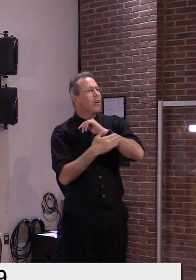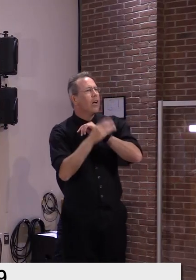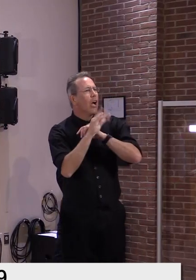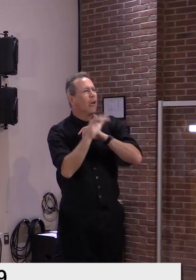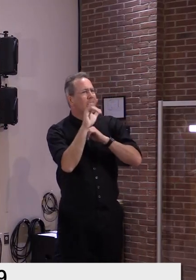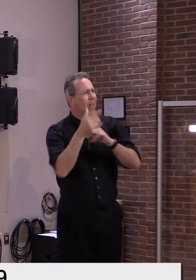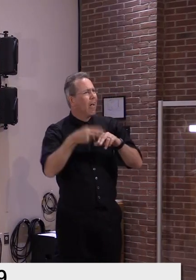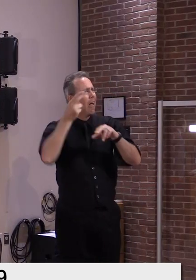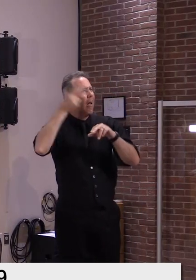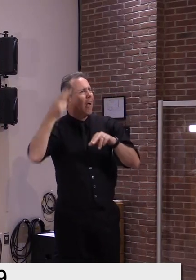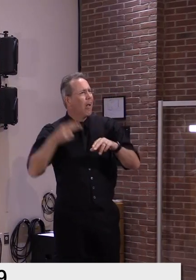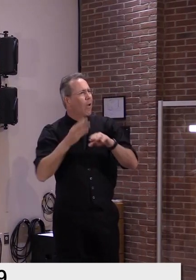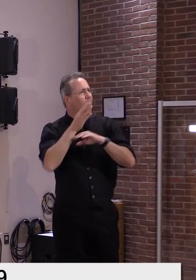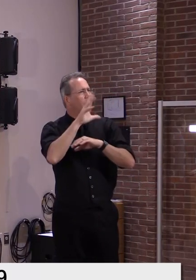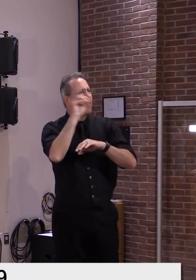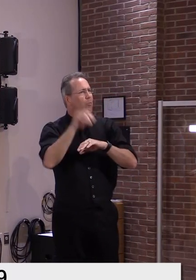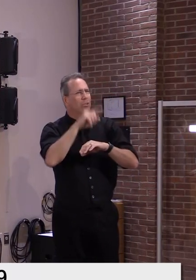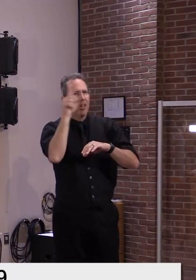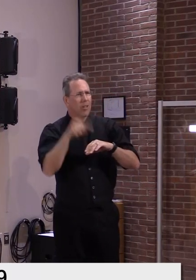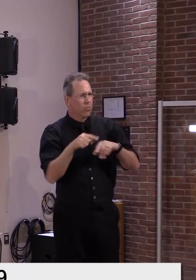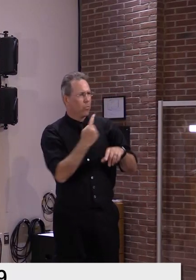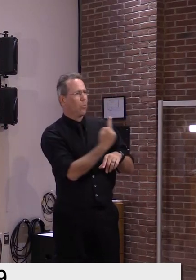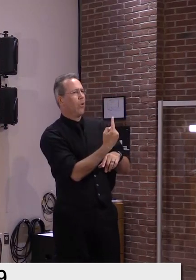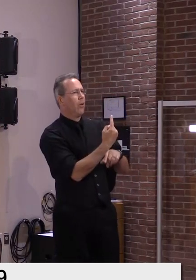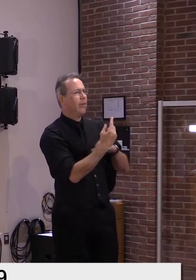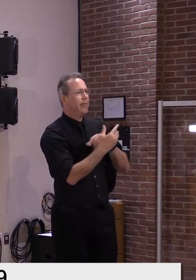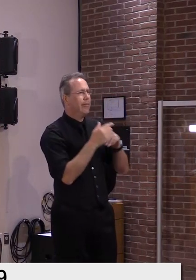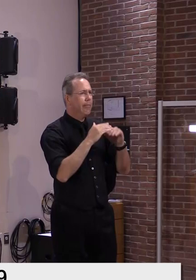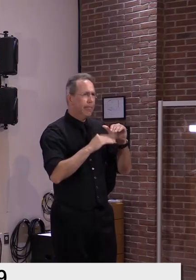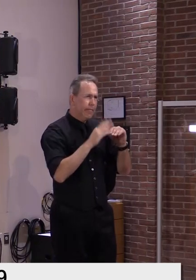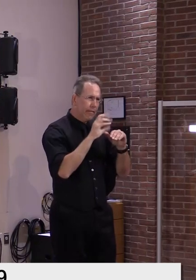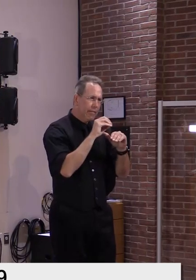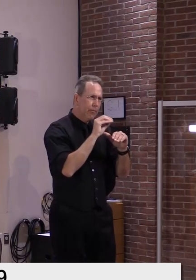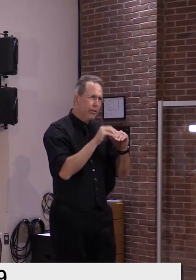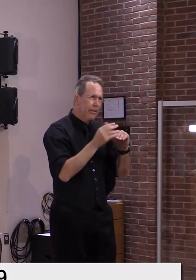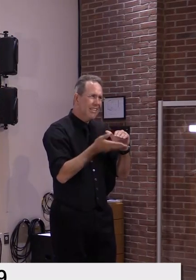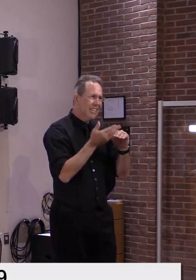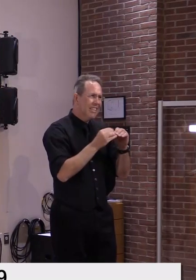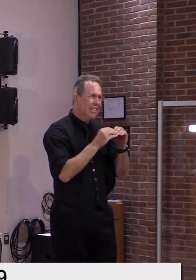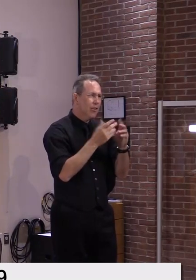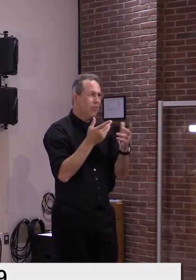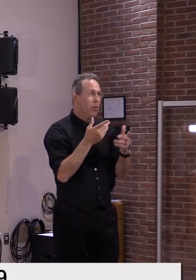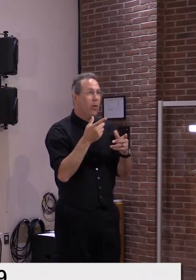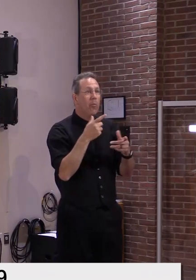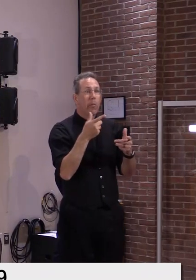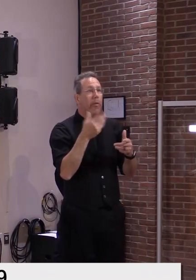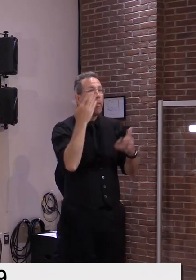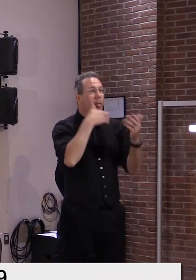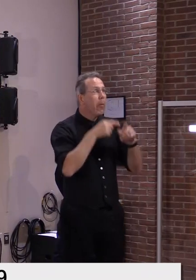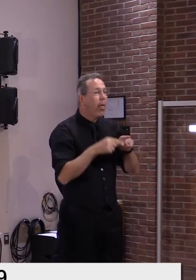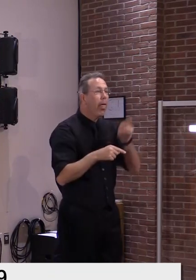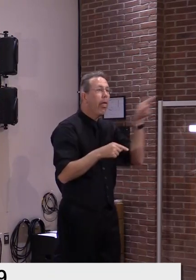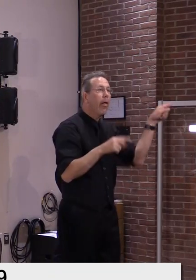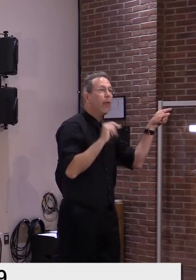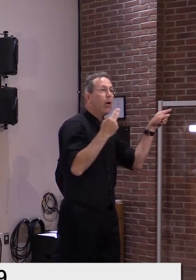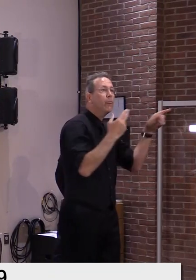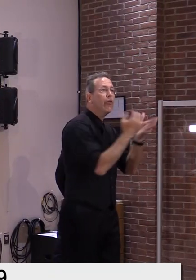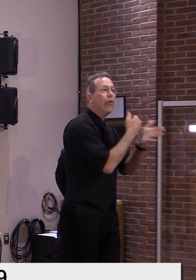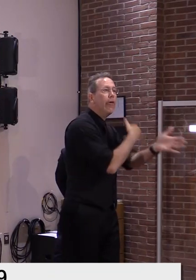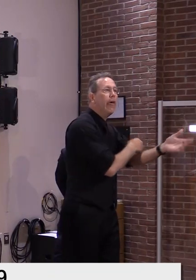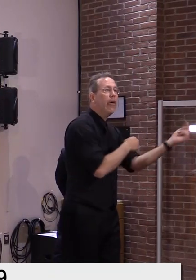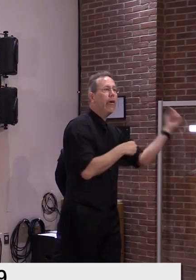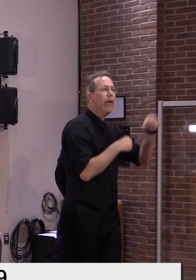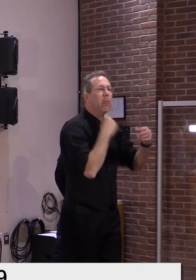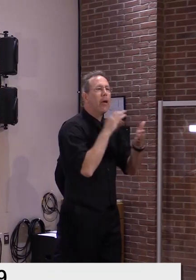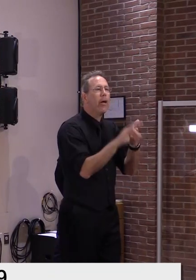of undercounting Essex County residents who crossed the border to get their vaccine. Because even if